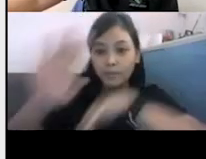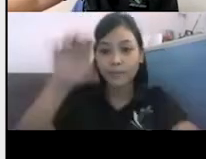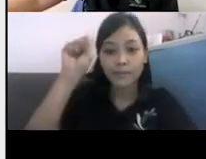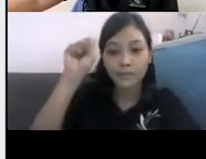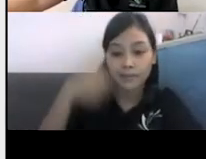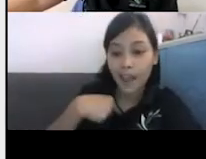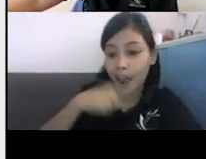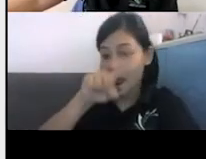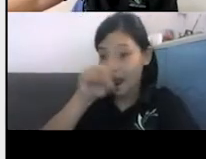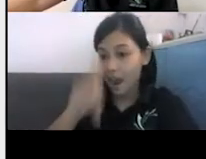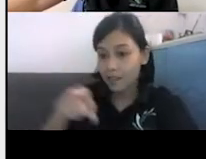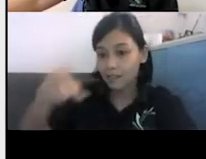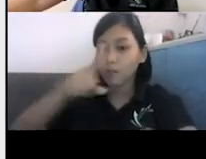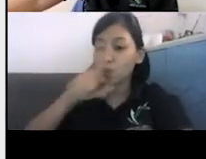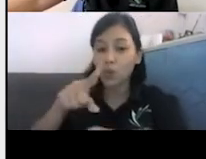This is Yami.